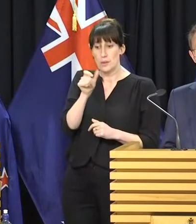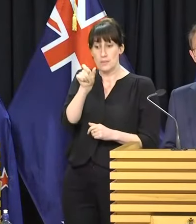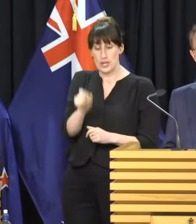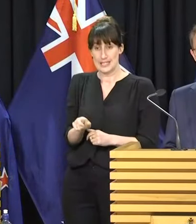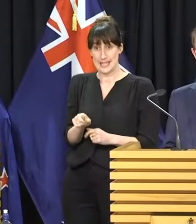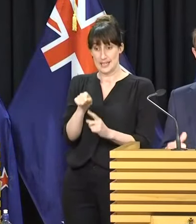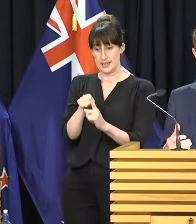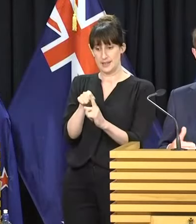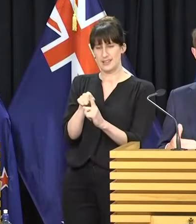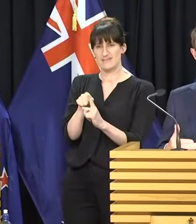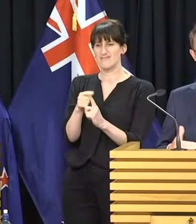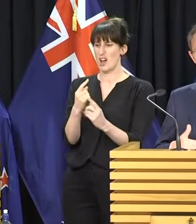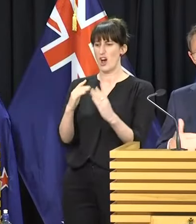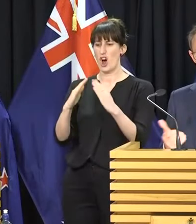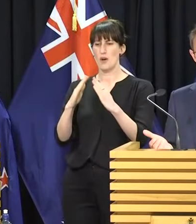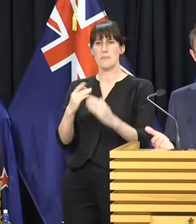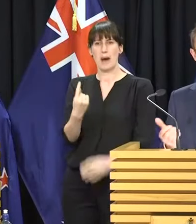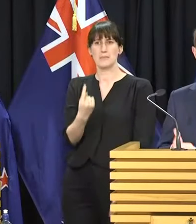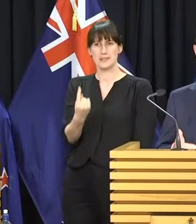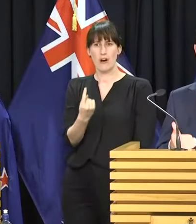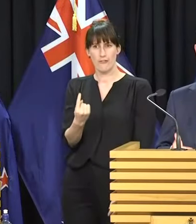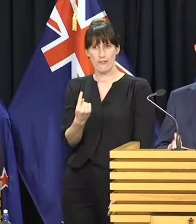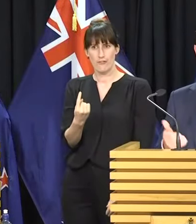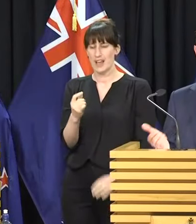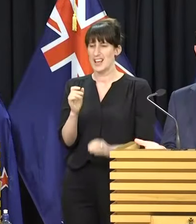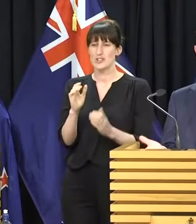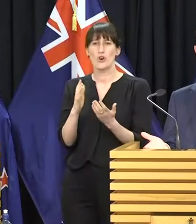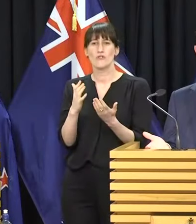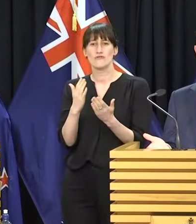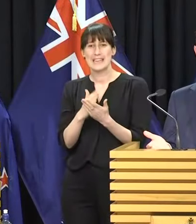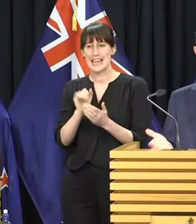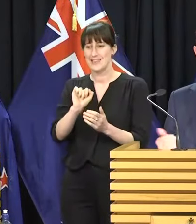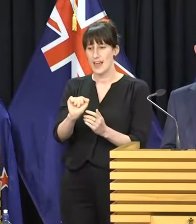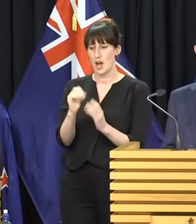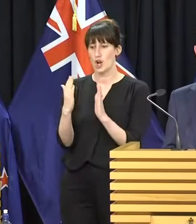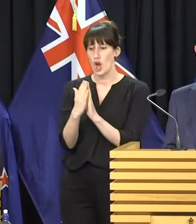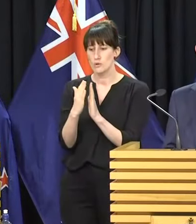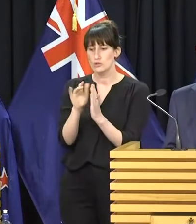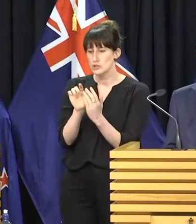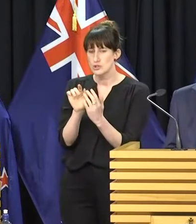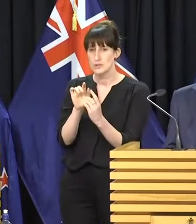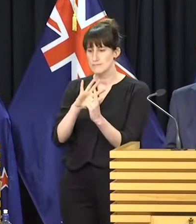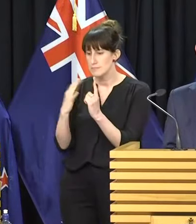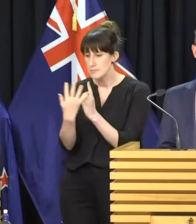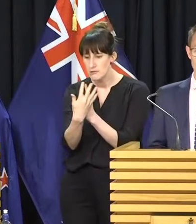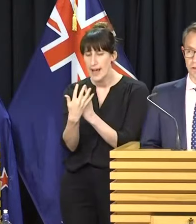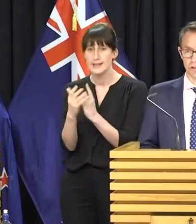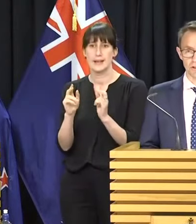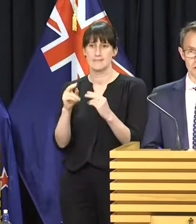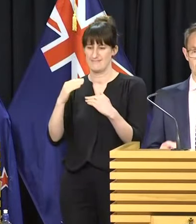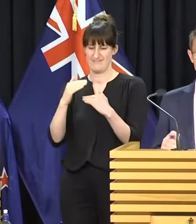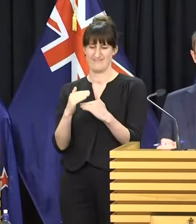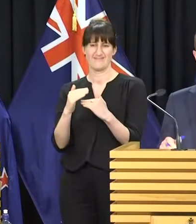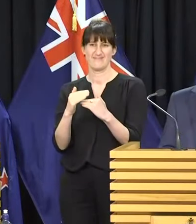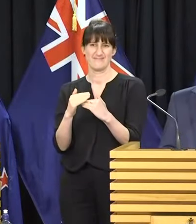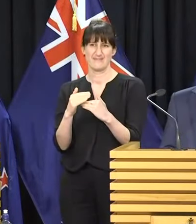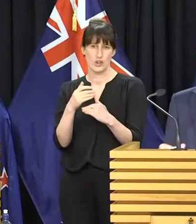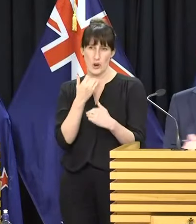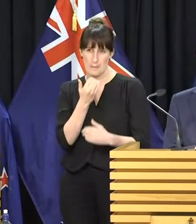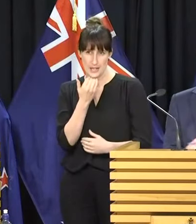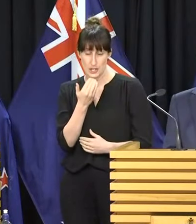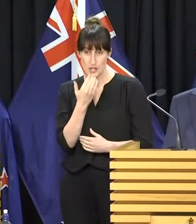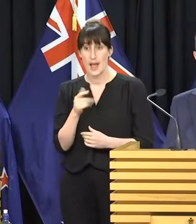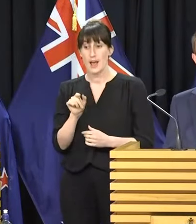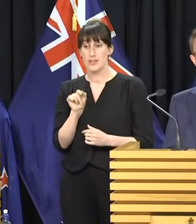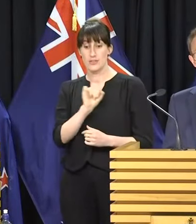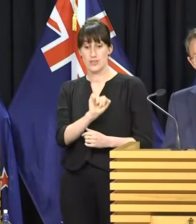contacts, and has had limited sort of movement aside from travel to work or going to work, which is, from where I can see, is